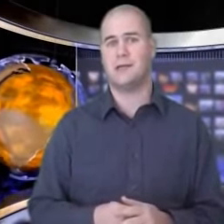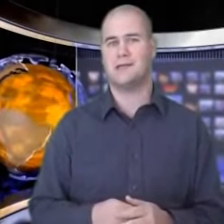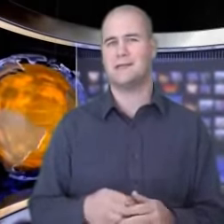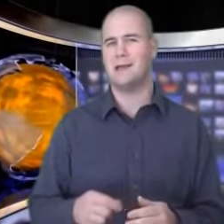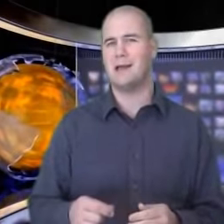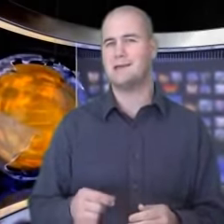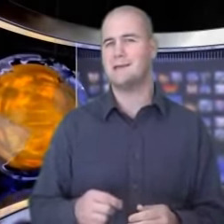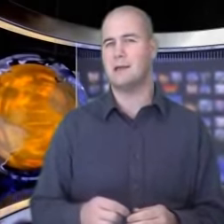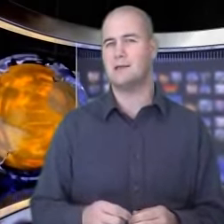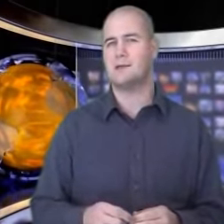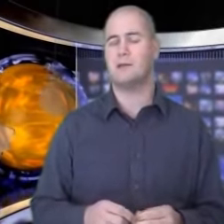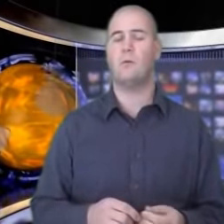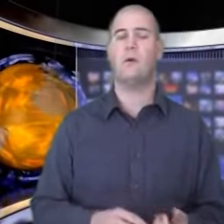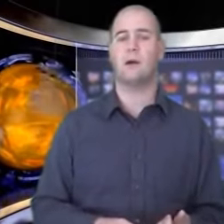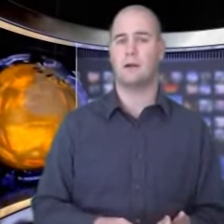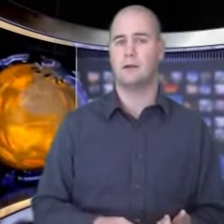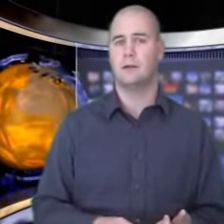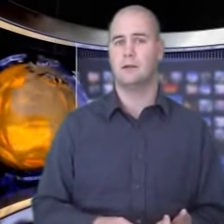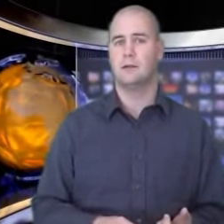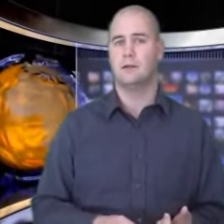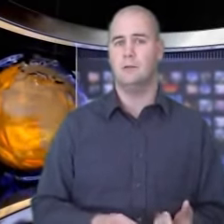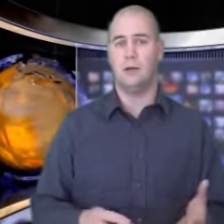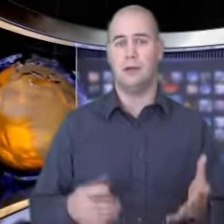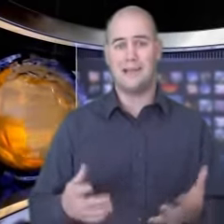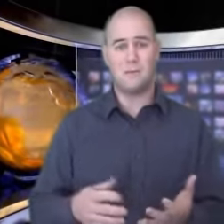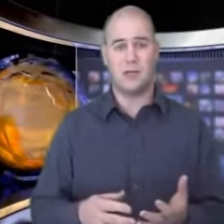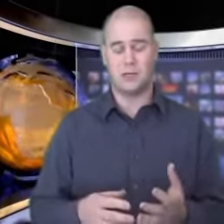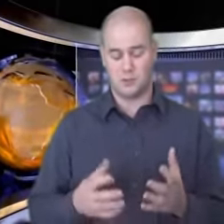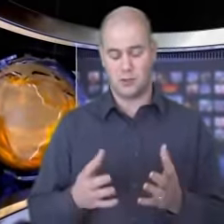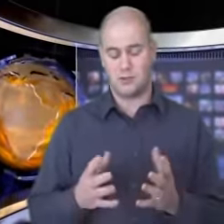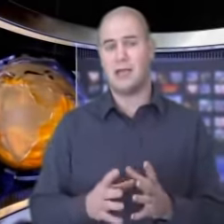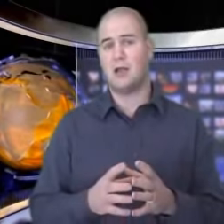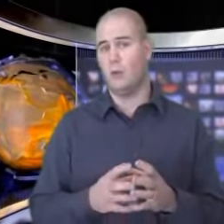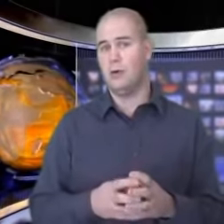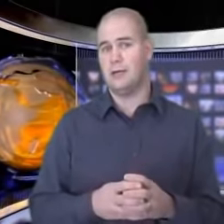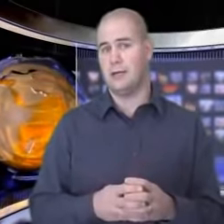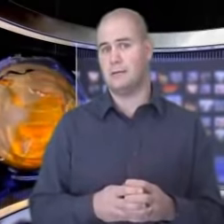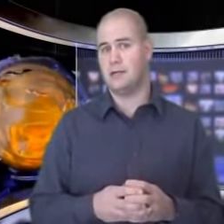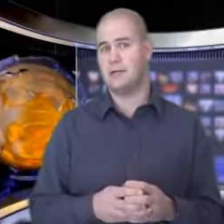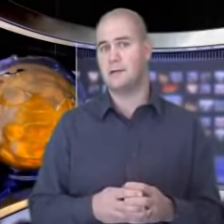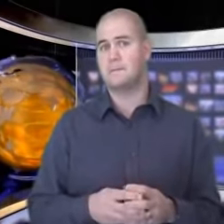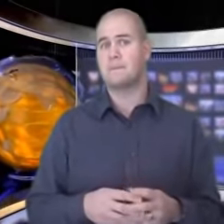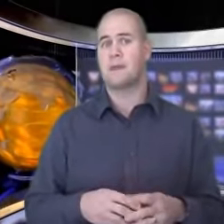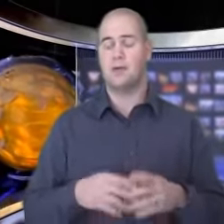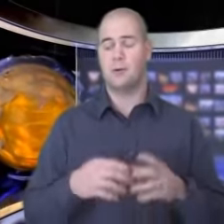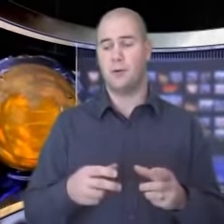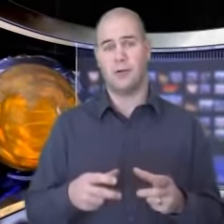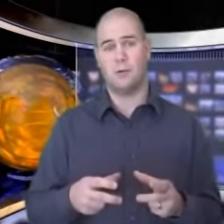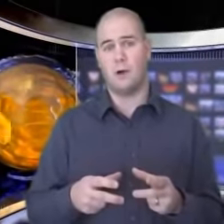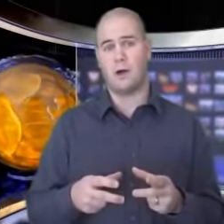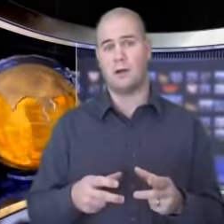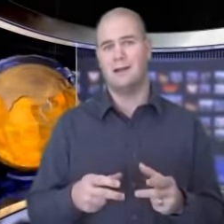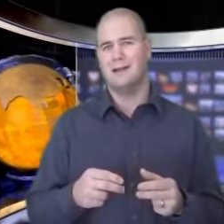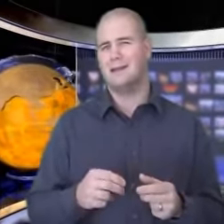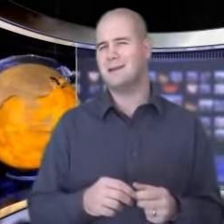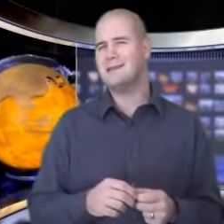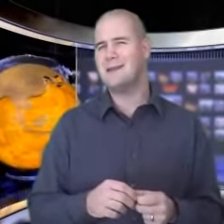it's less dense than water. Well, that's because when you take a wooden object and you put it in water, it doesn't take as